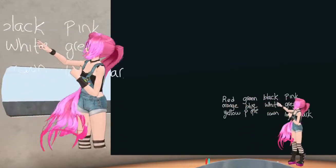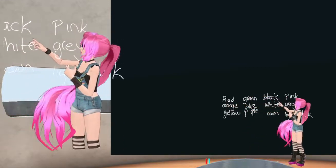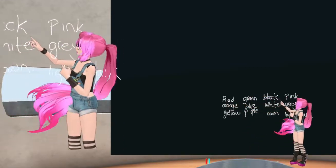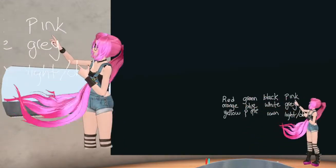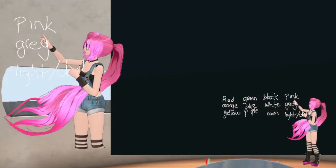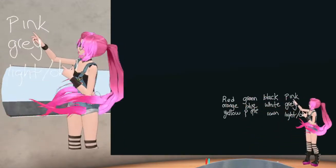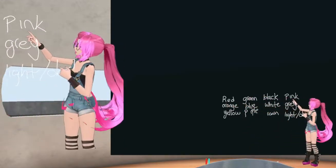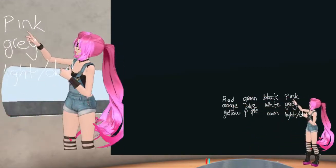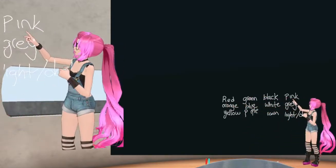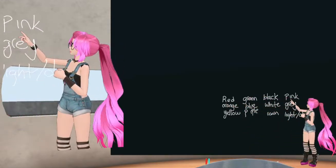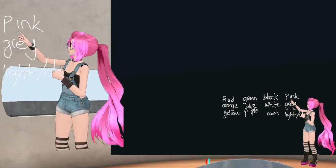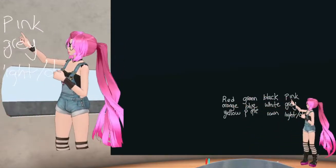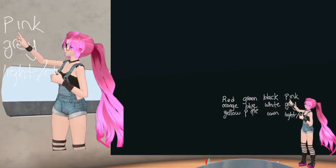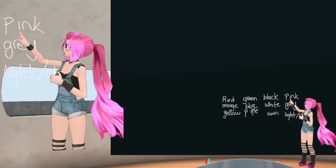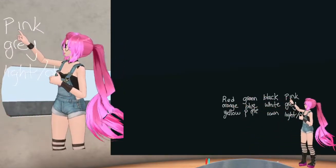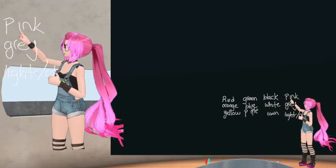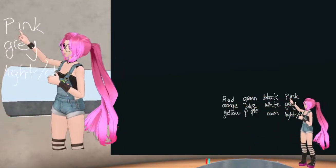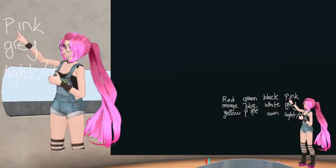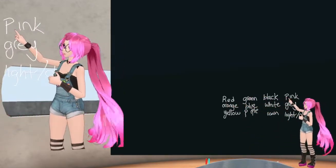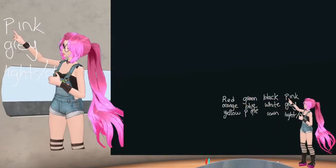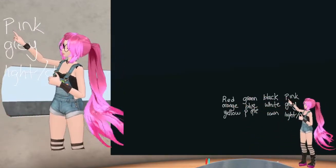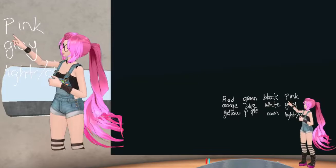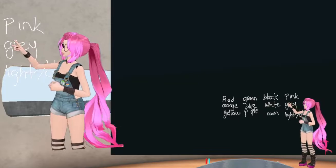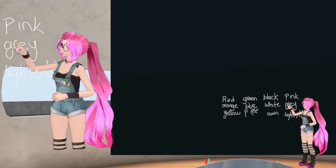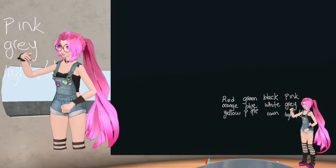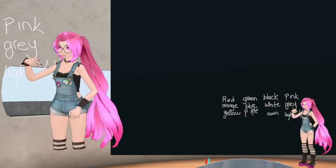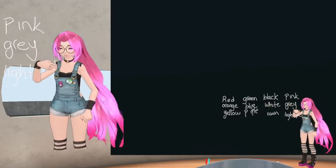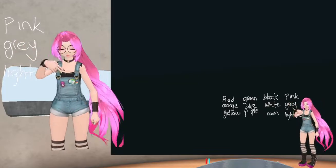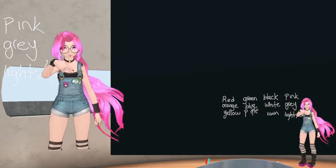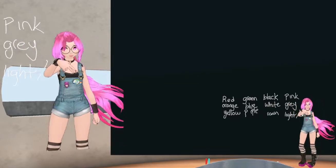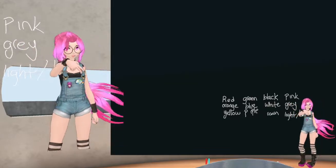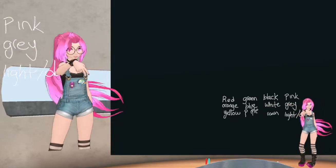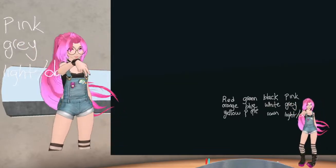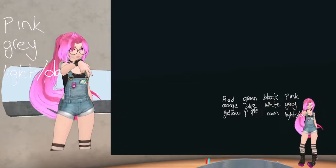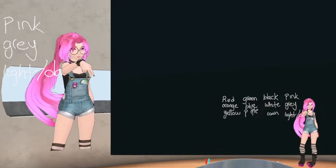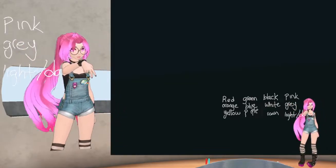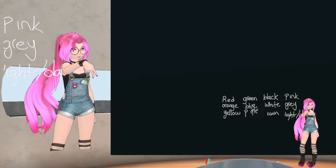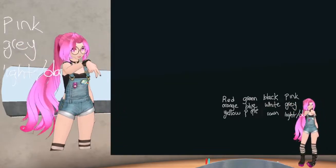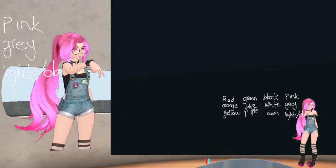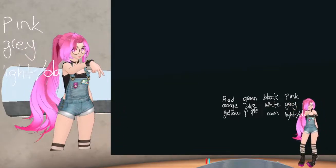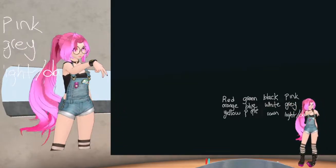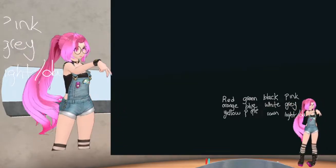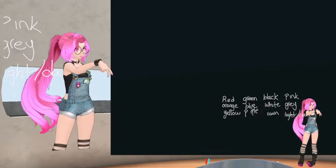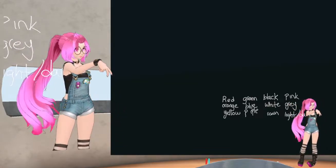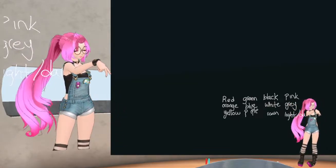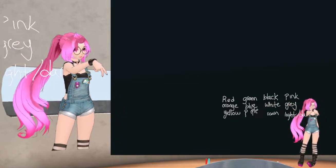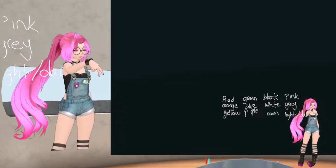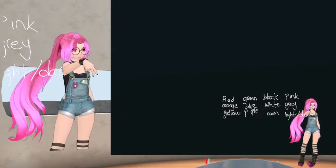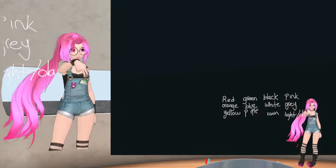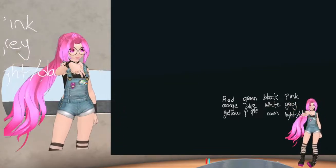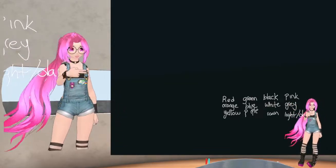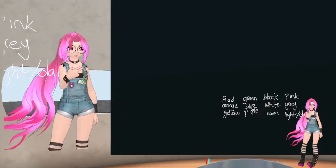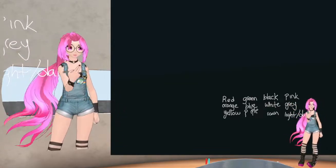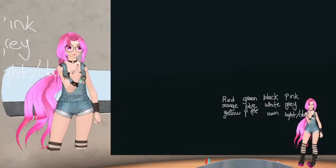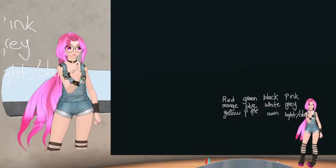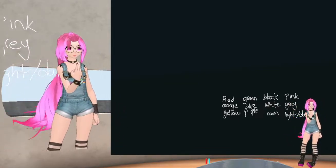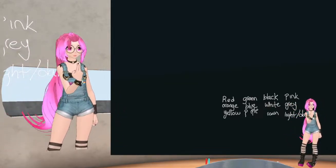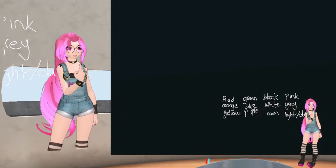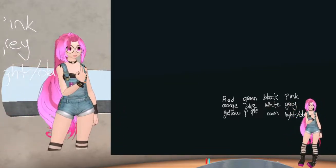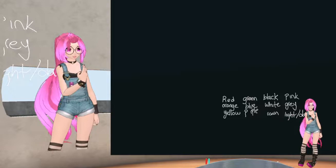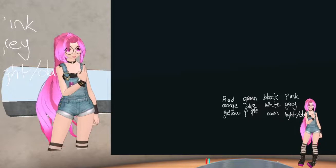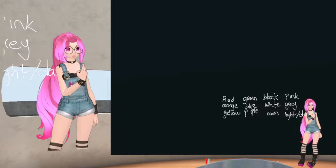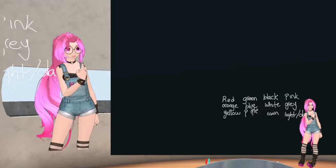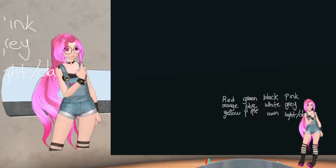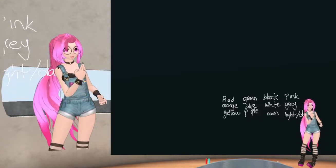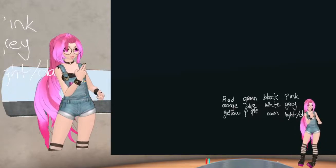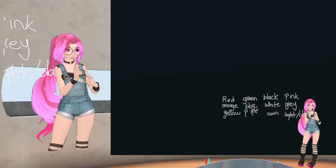very similar color to pink. So they're going to be very similar signs. So pink uses a P. P for pink. And